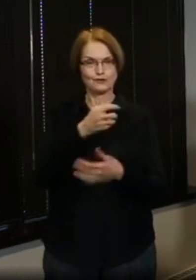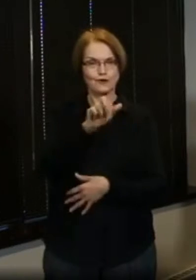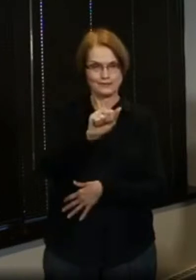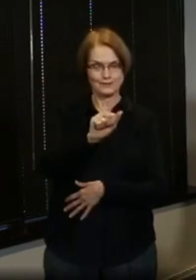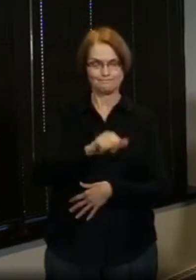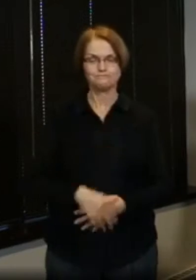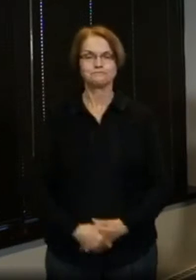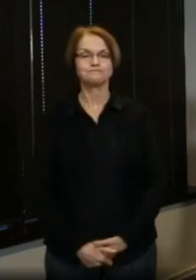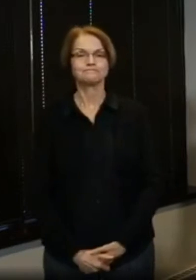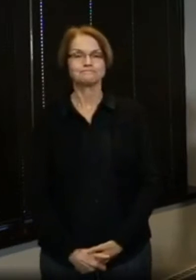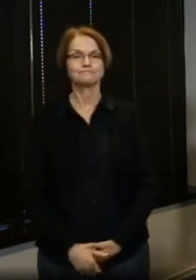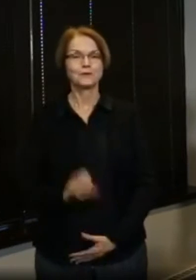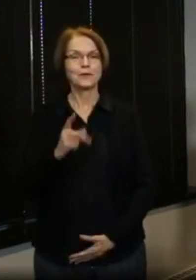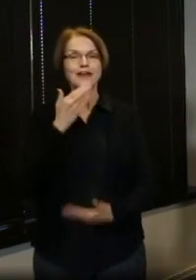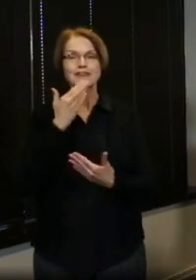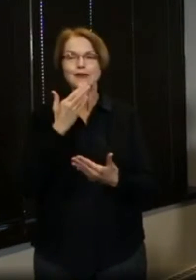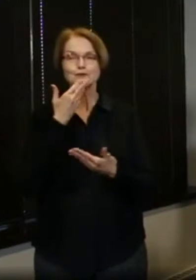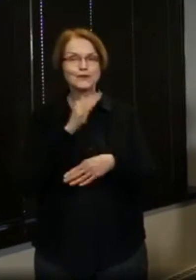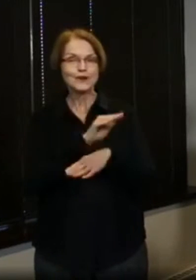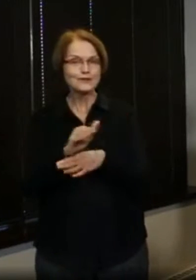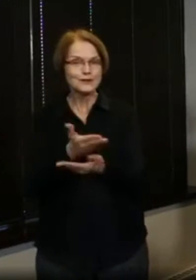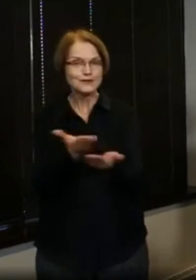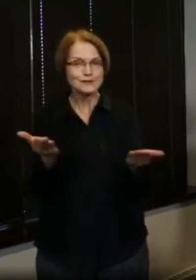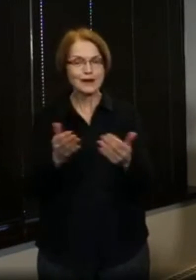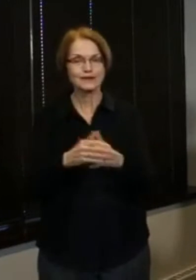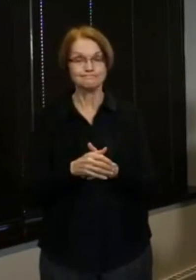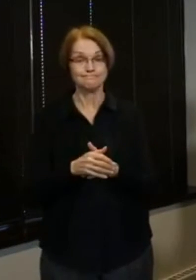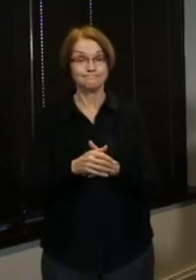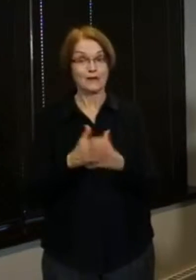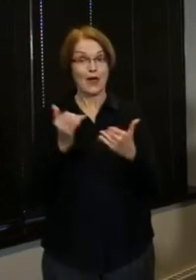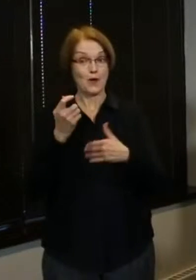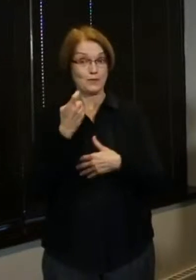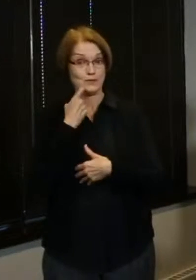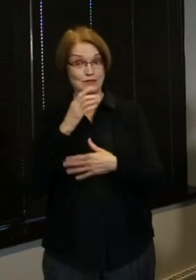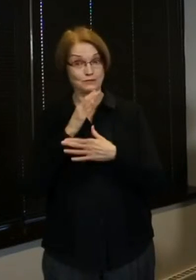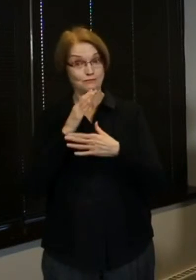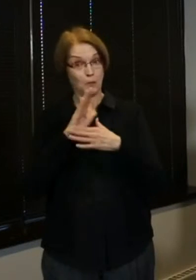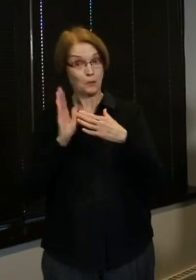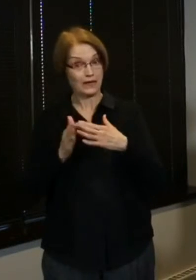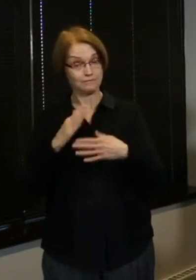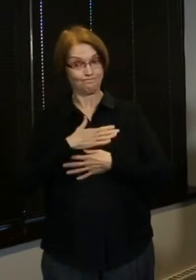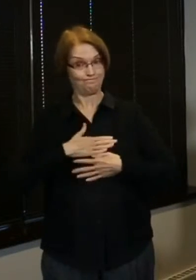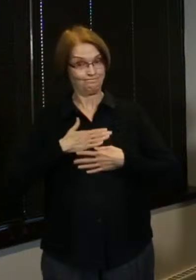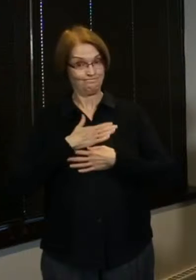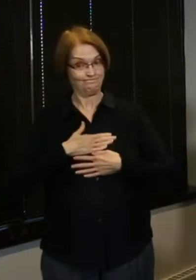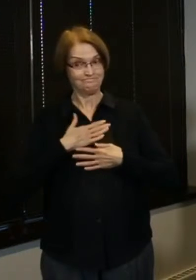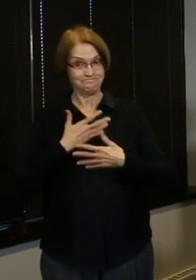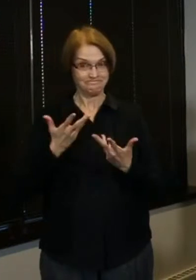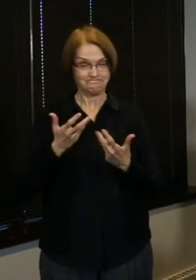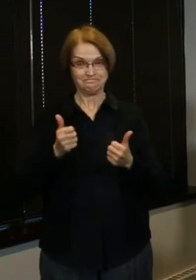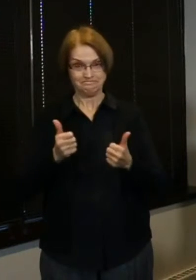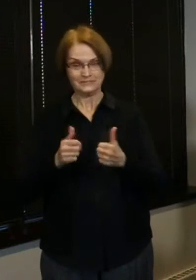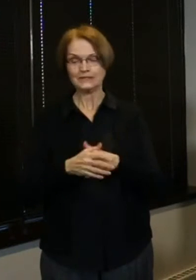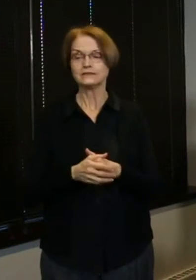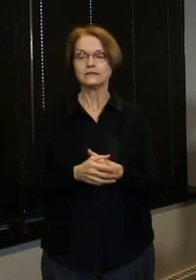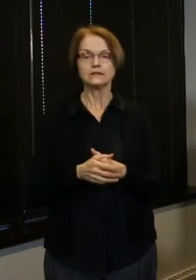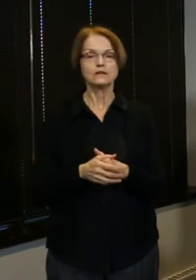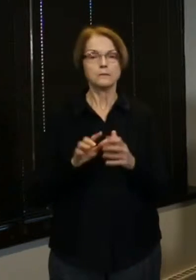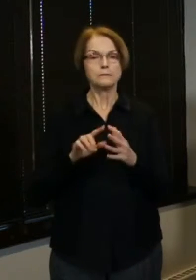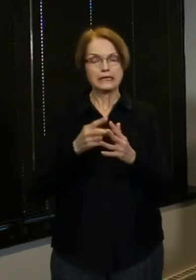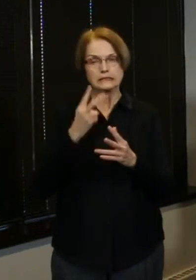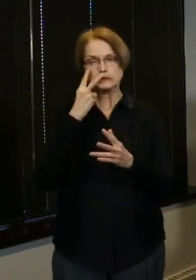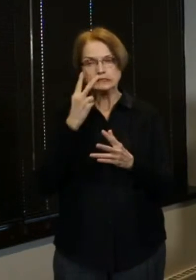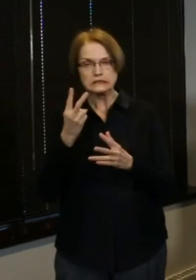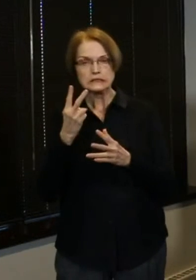Garza. Okay, thank you. Good afternoon, everybody. Hope everyone had a pleasant weekend. So we're beginning to see some